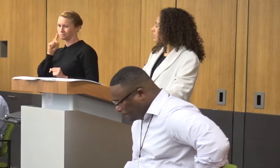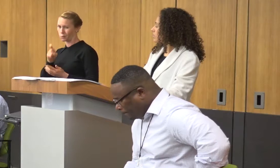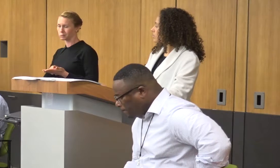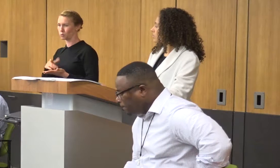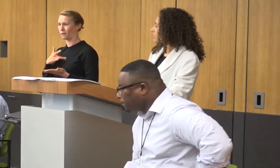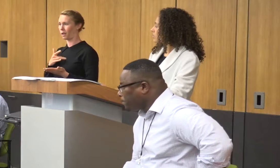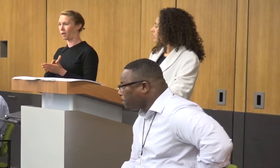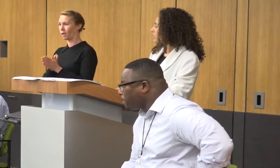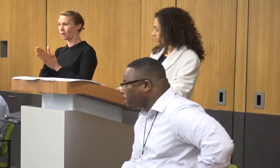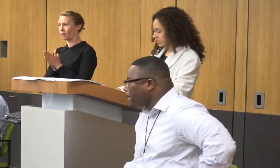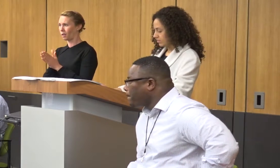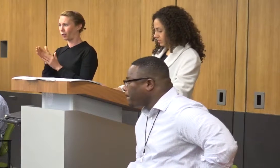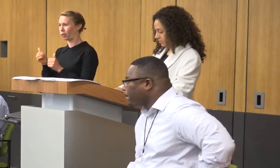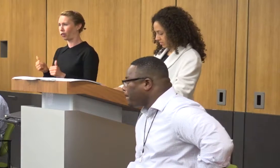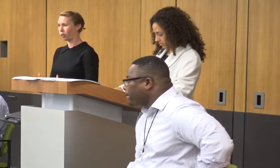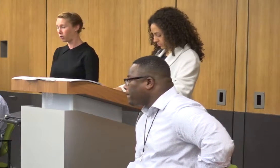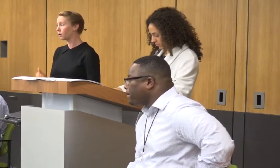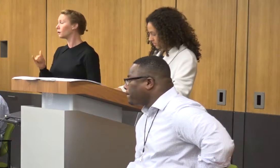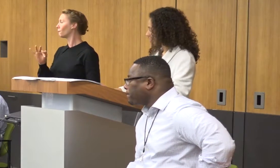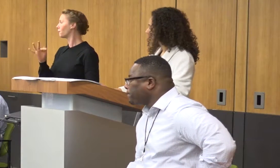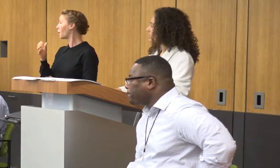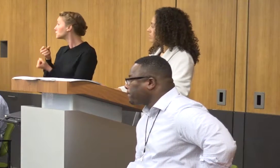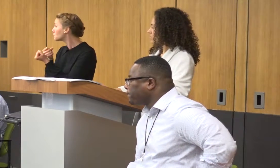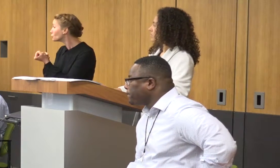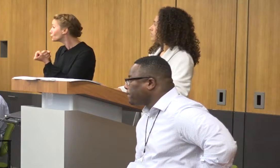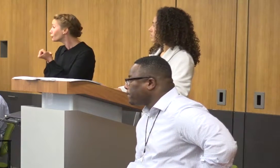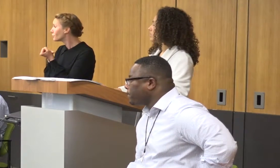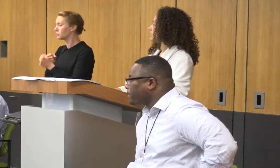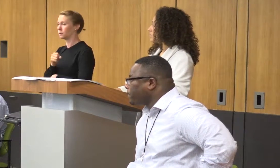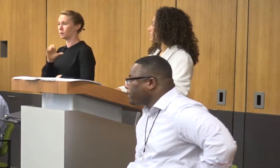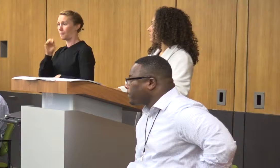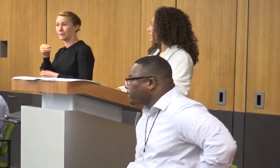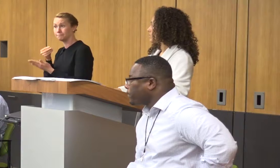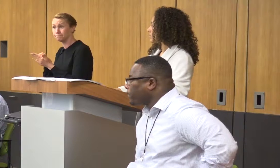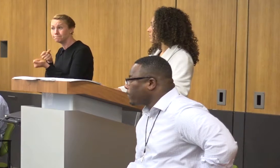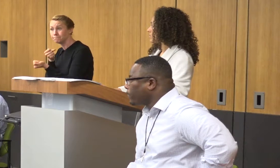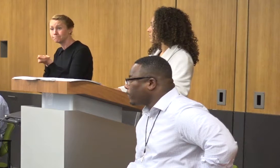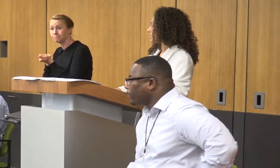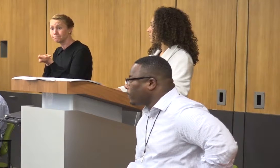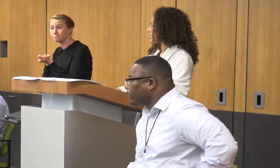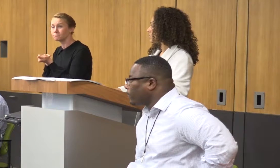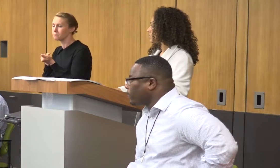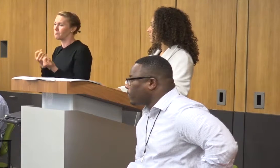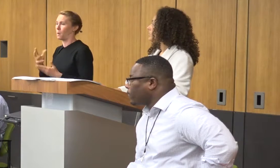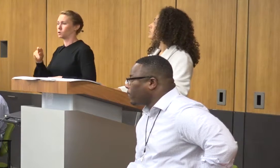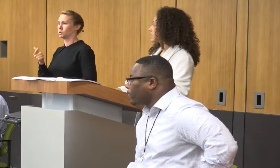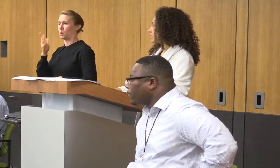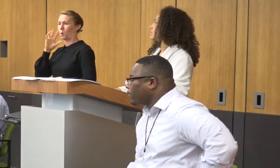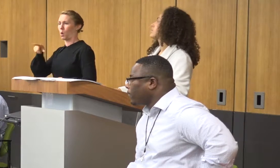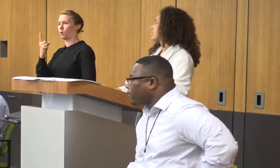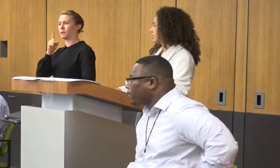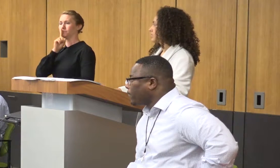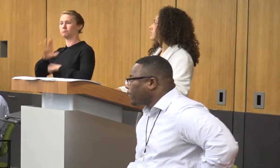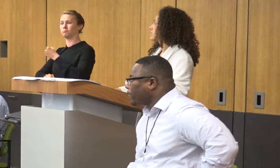is sometimes with sponsorships and dollars, many organizations commit these programs to just one